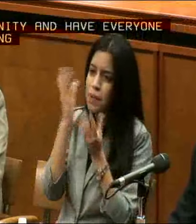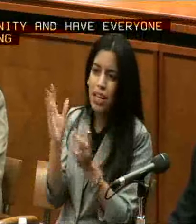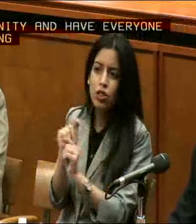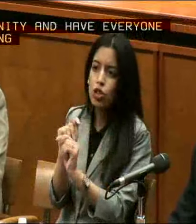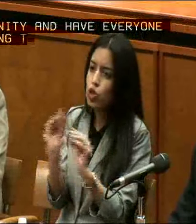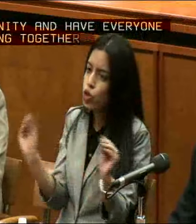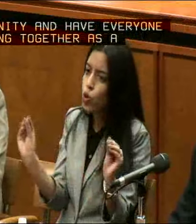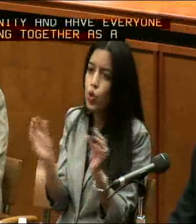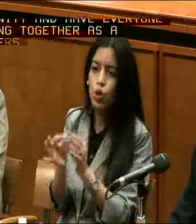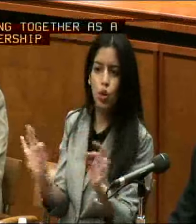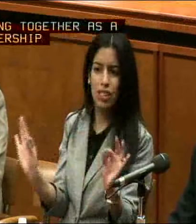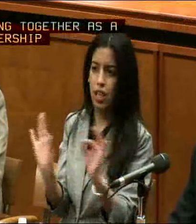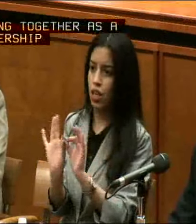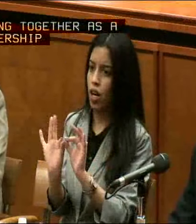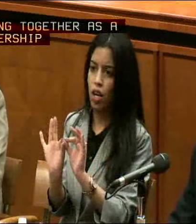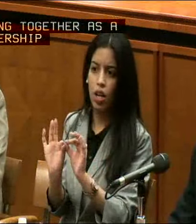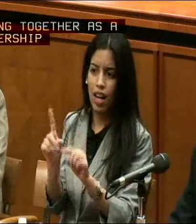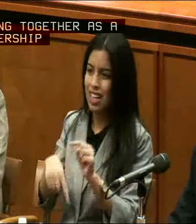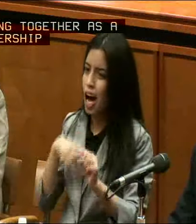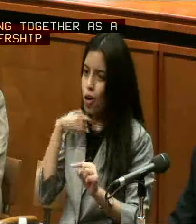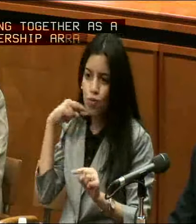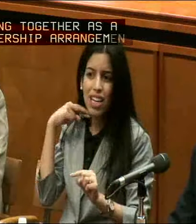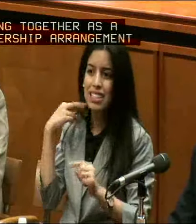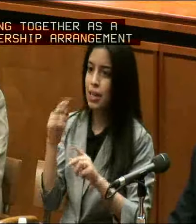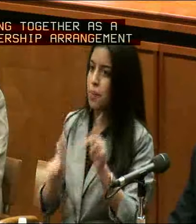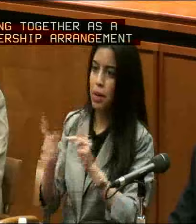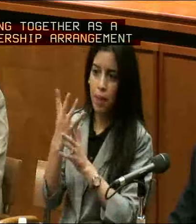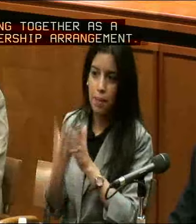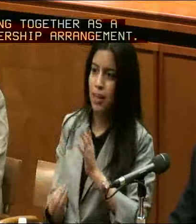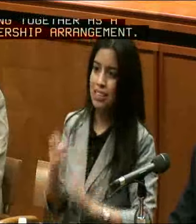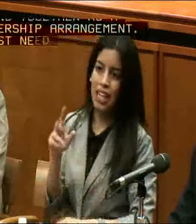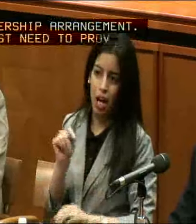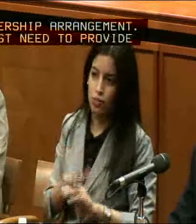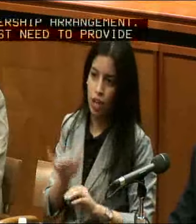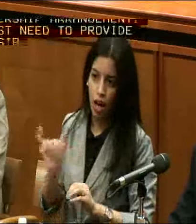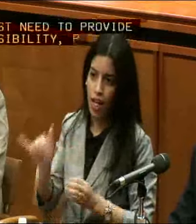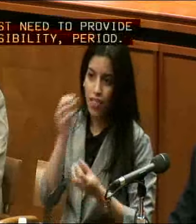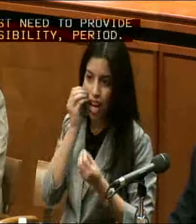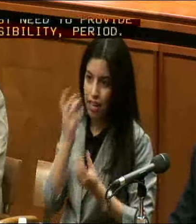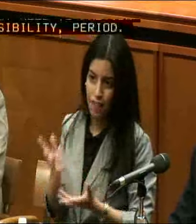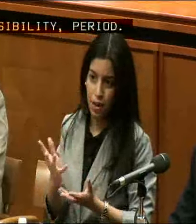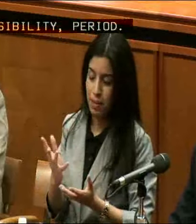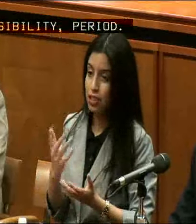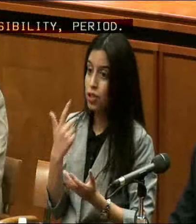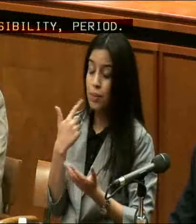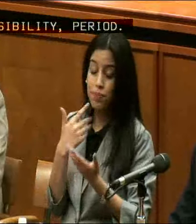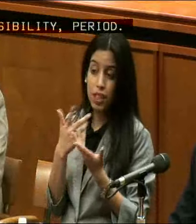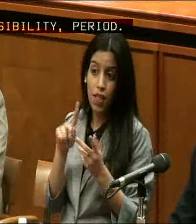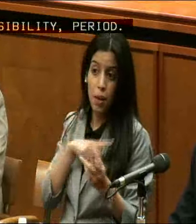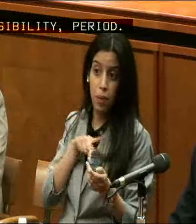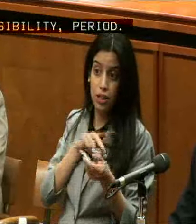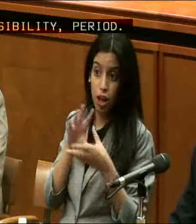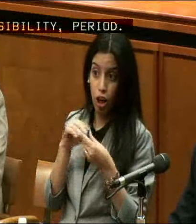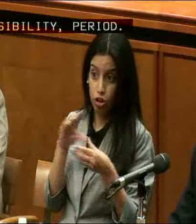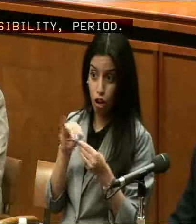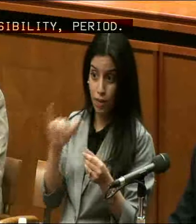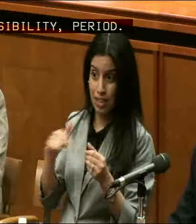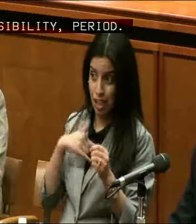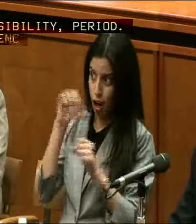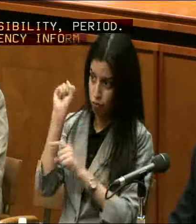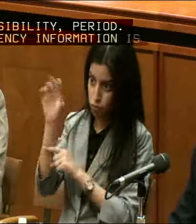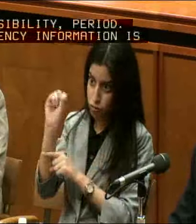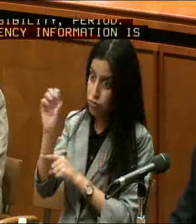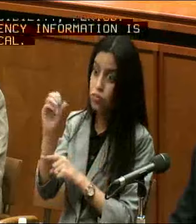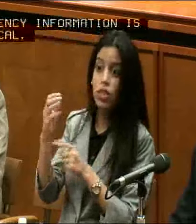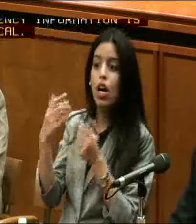provide accessibility, period. Emergency information is critical. People are at risk. Death might be the result of the